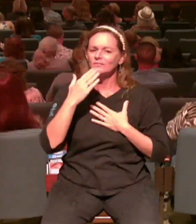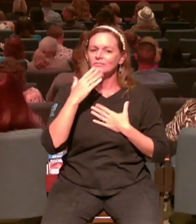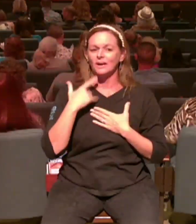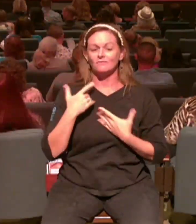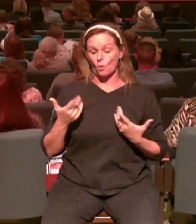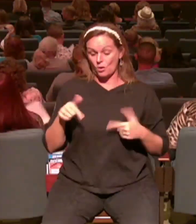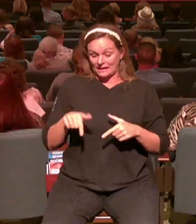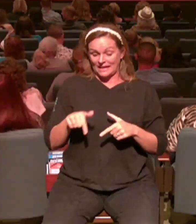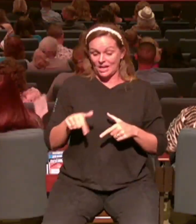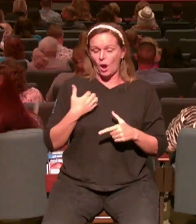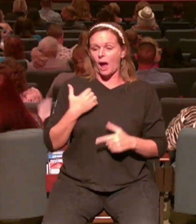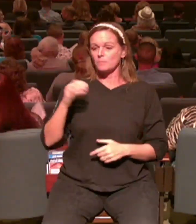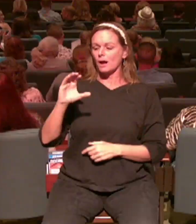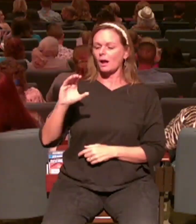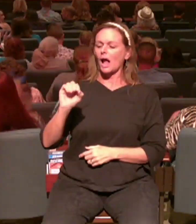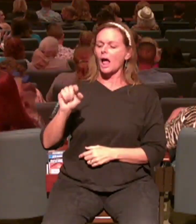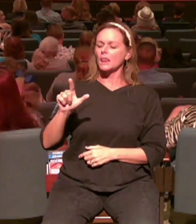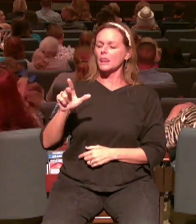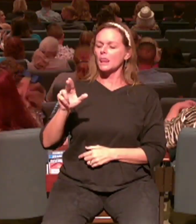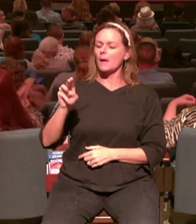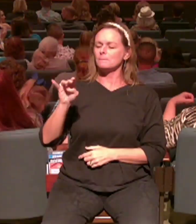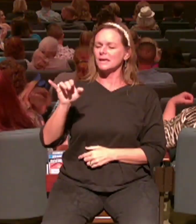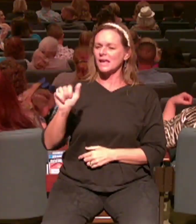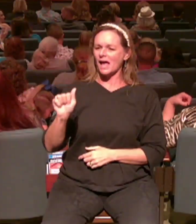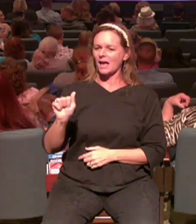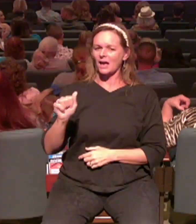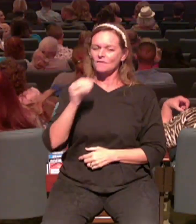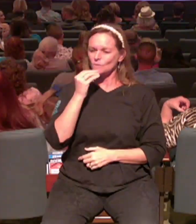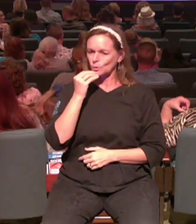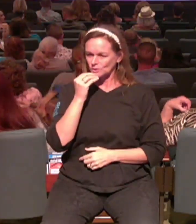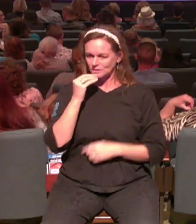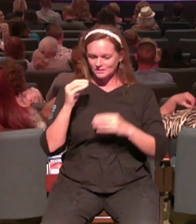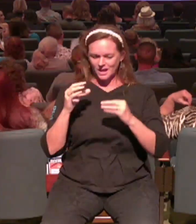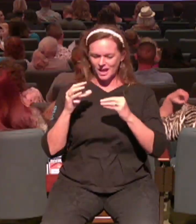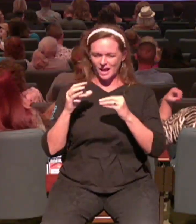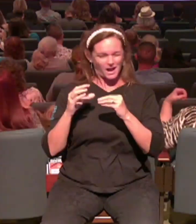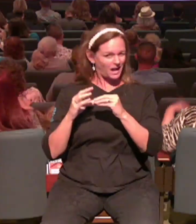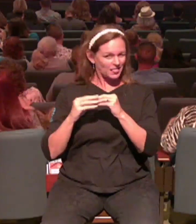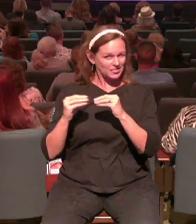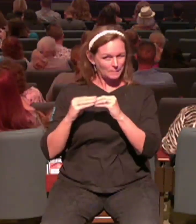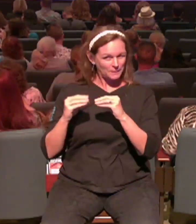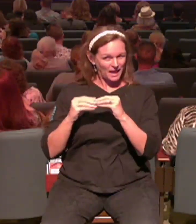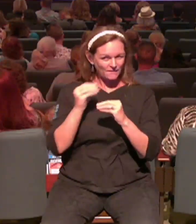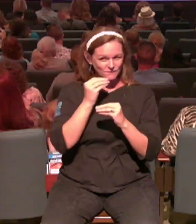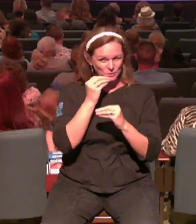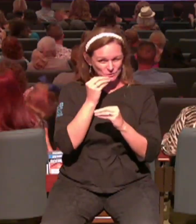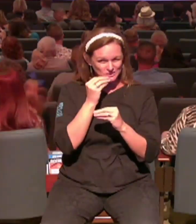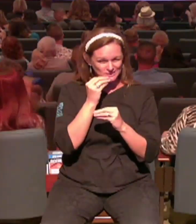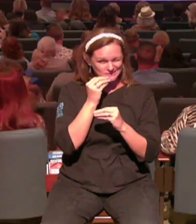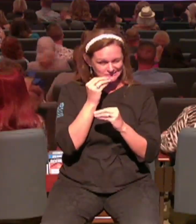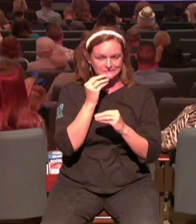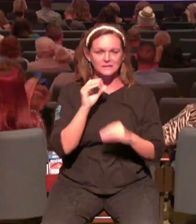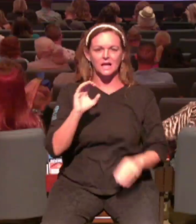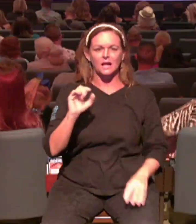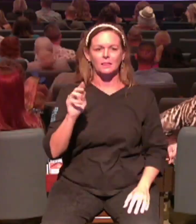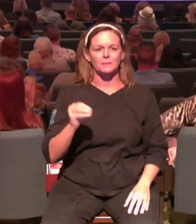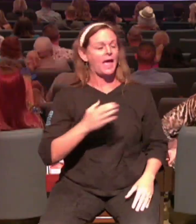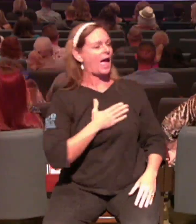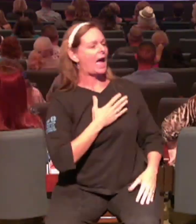man, because I'm from Colombia. Yes, that. Arepas. I'm grateful that our daughters are getting older and we're getting our lives